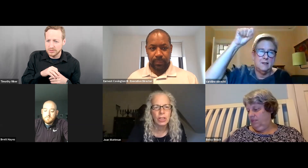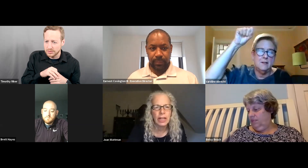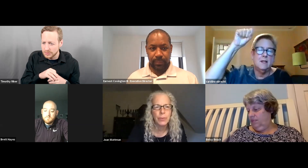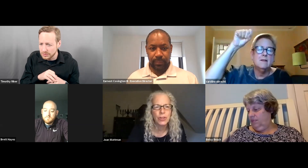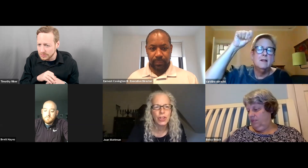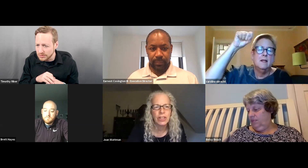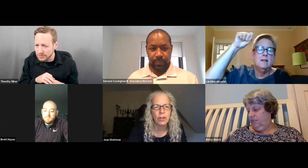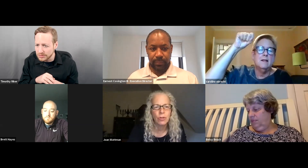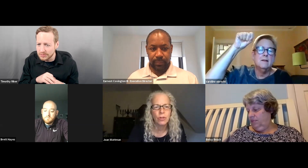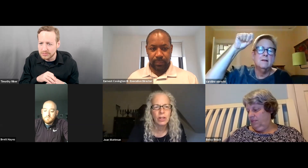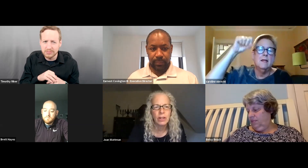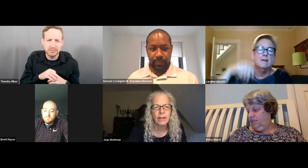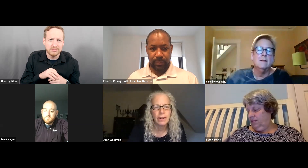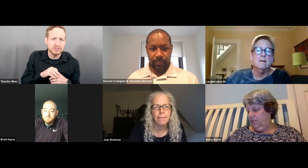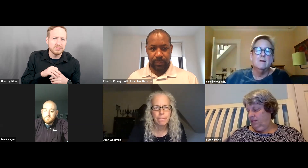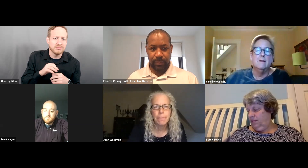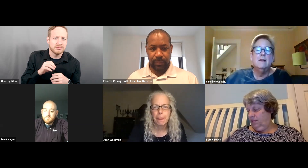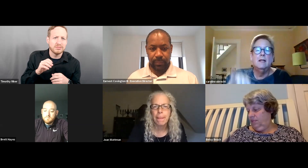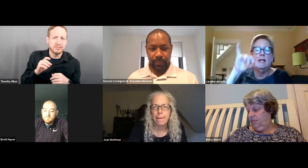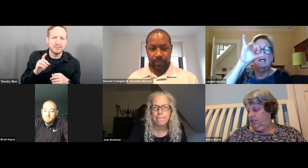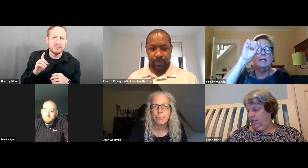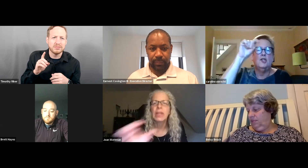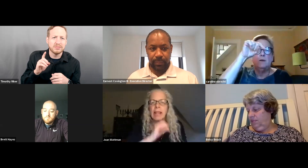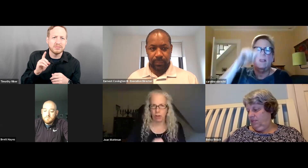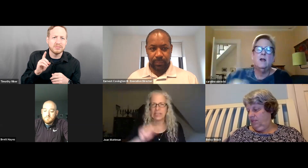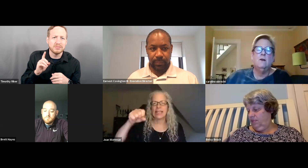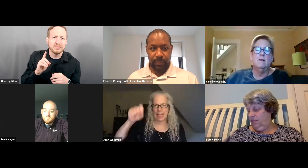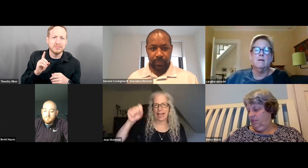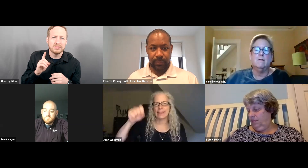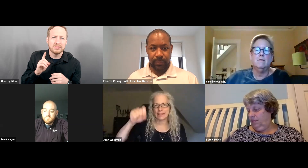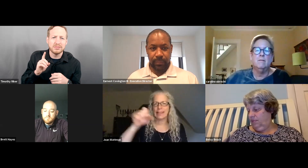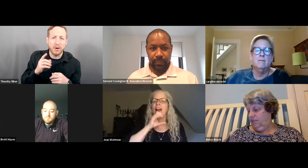commissioner, and whether she can vote. Yes. Yes, she was there.